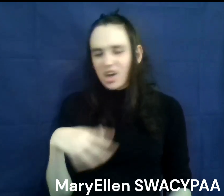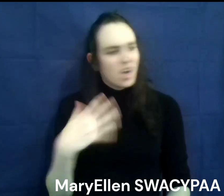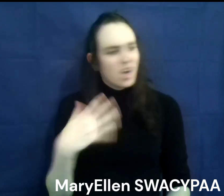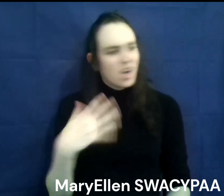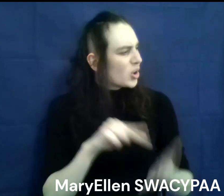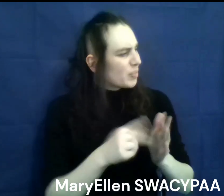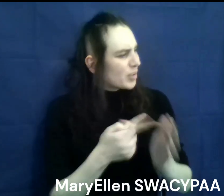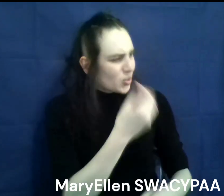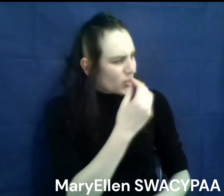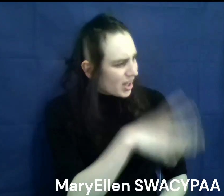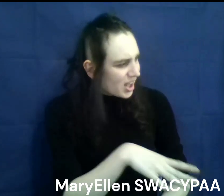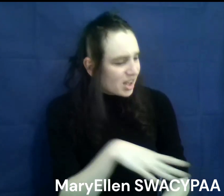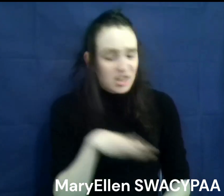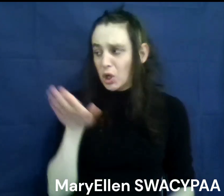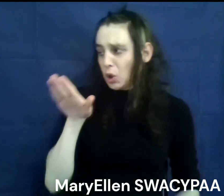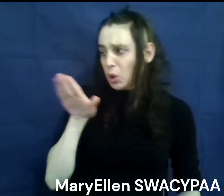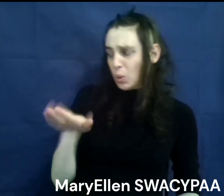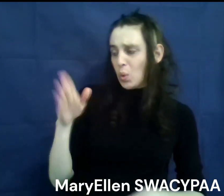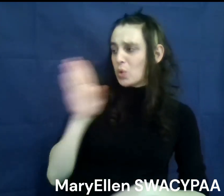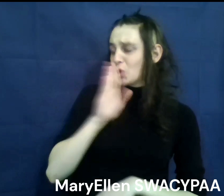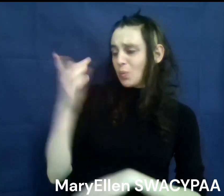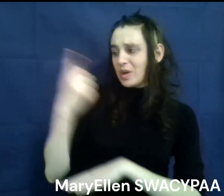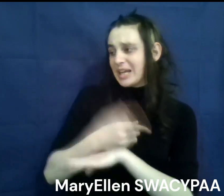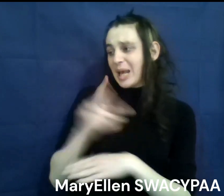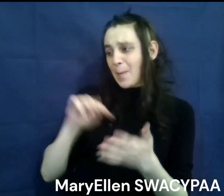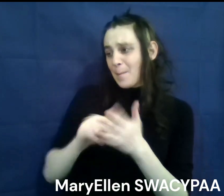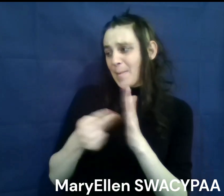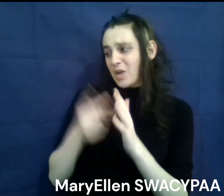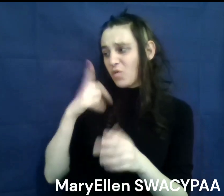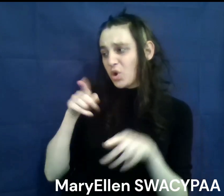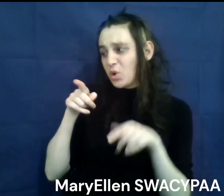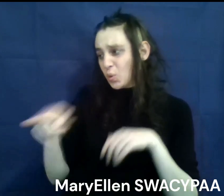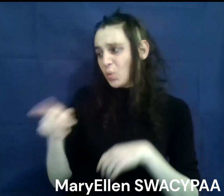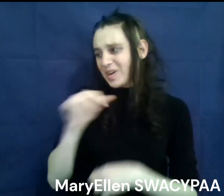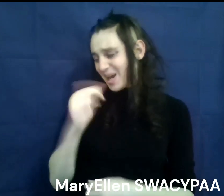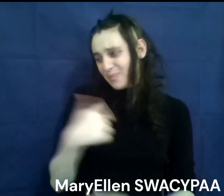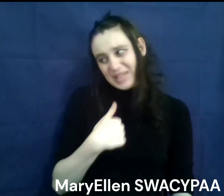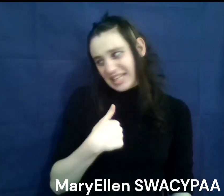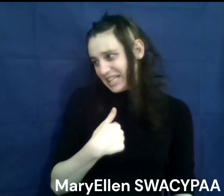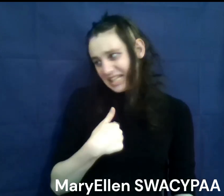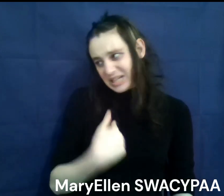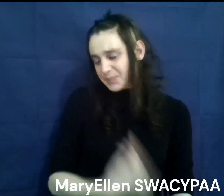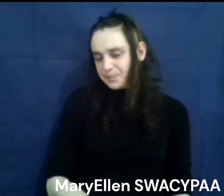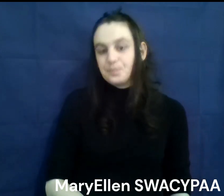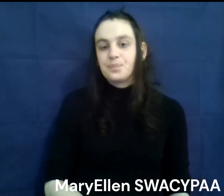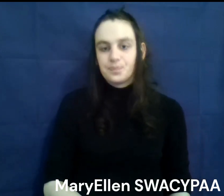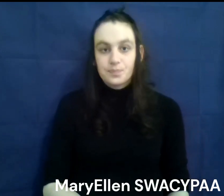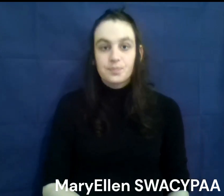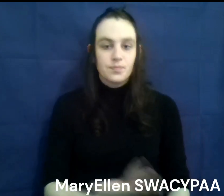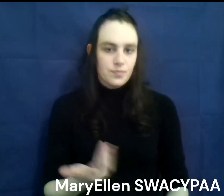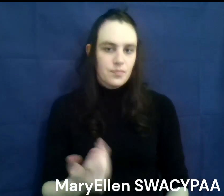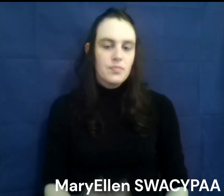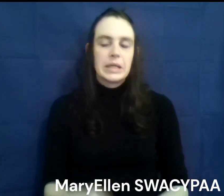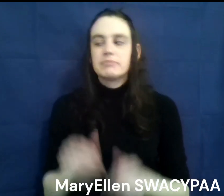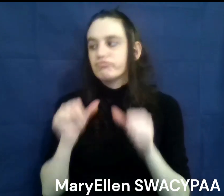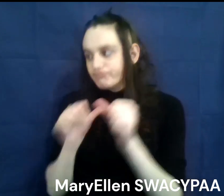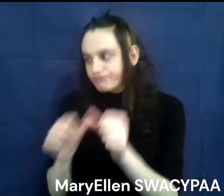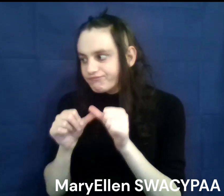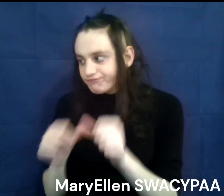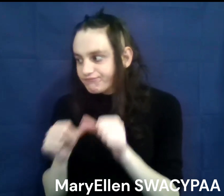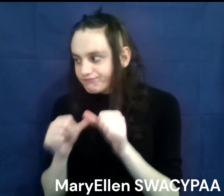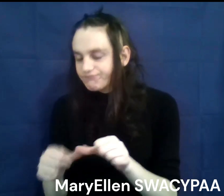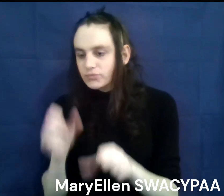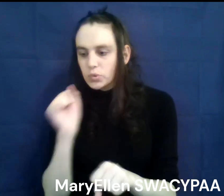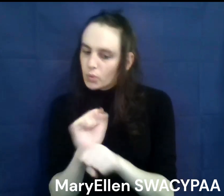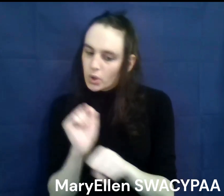your sobriety date, honey. She goes, it matters to you. It doesn't matter to me. But let's keep working on it and let's keep working